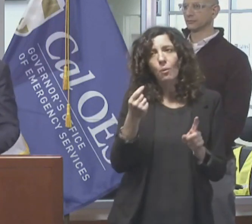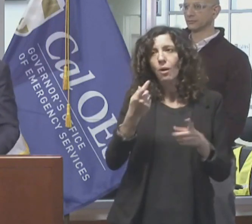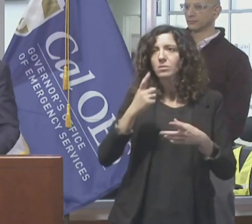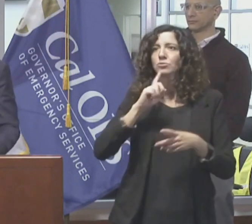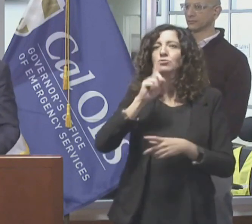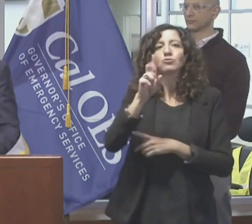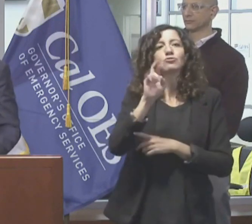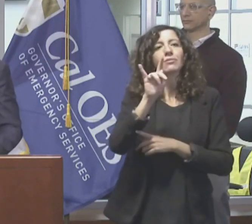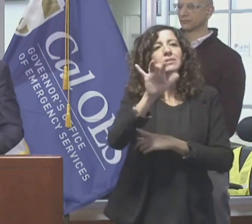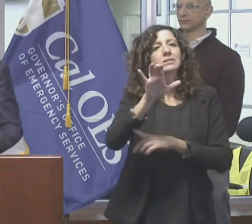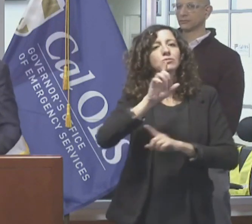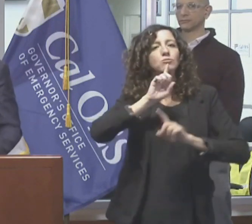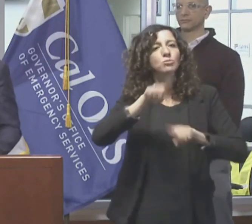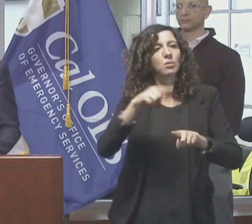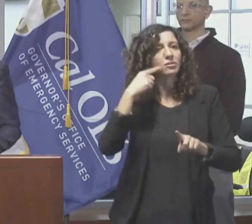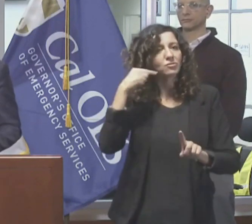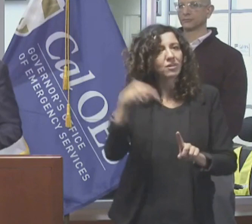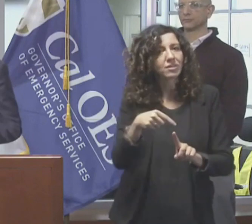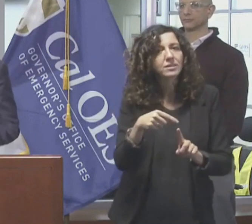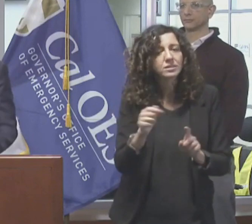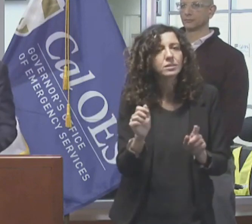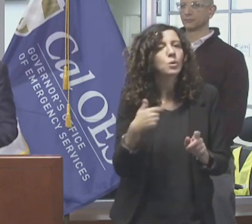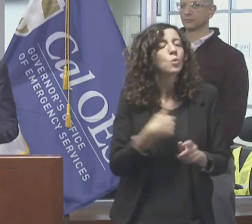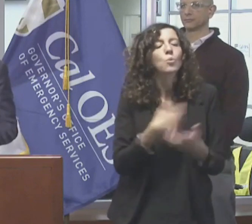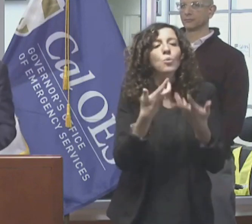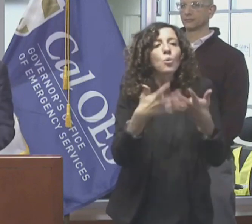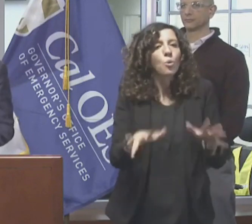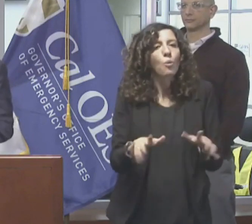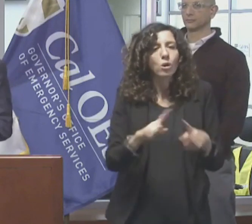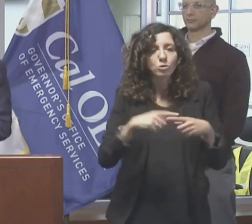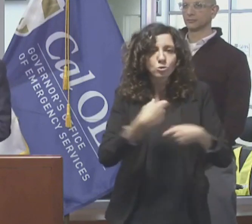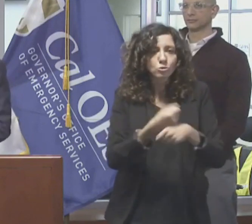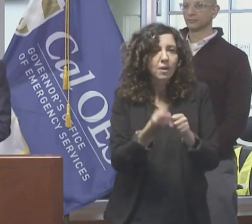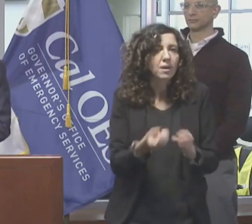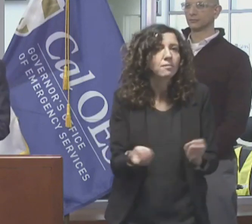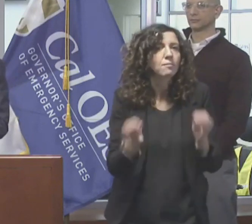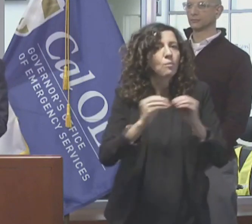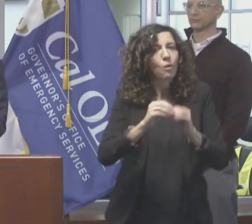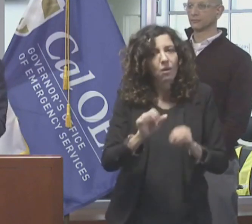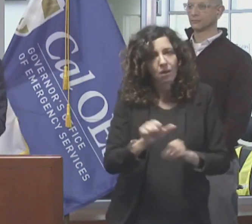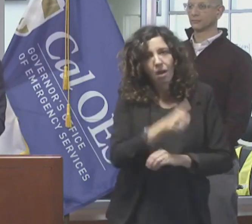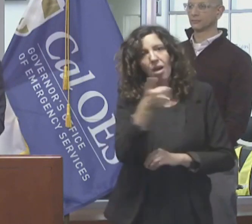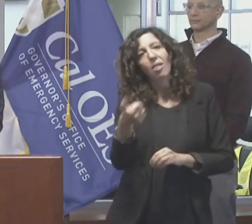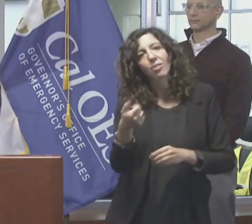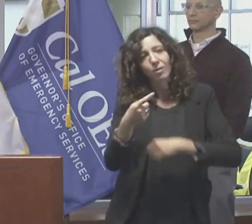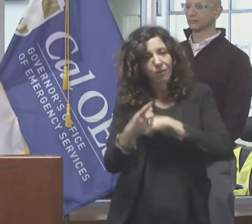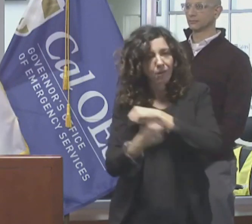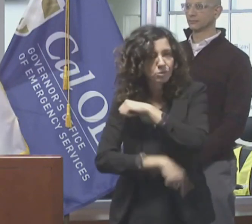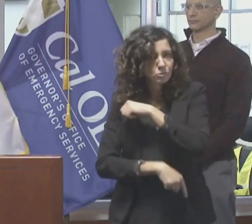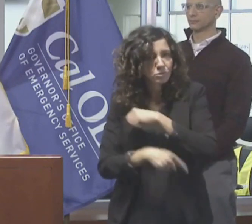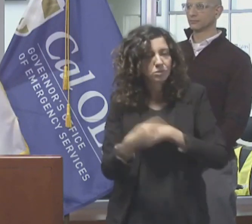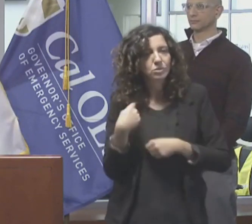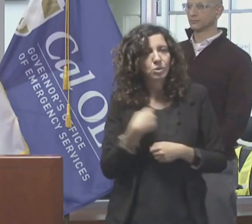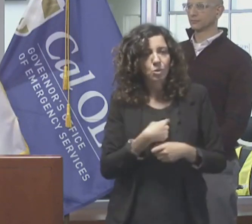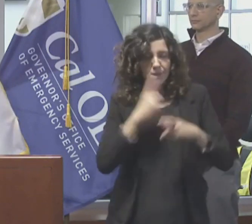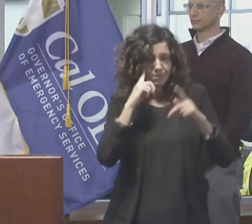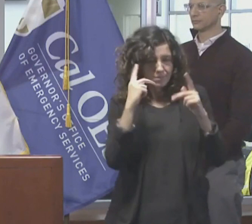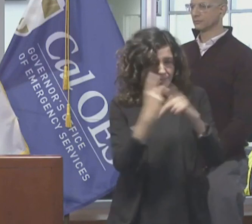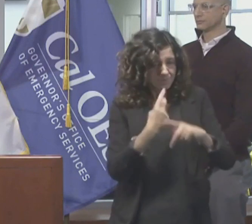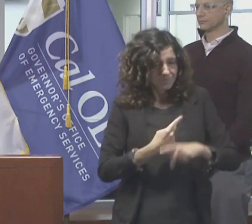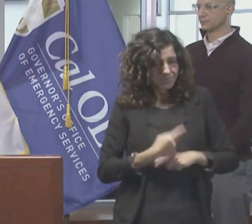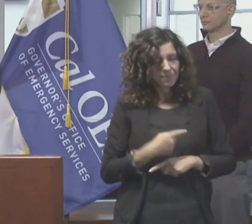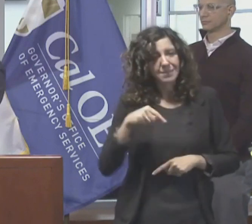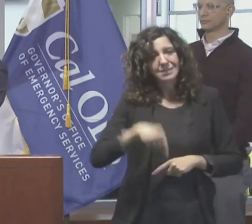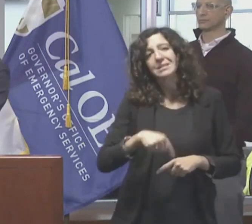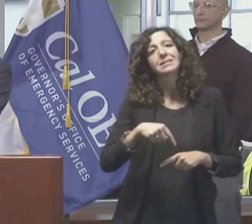to meet this moment without creating other unintended consequences. We game out these decisions not